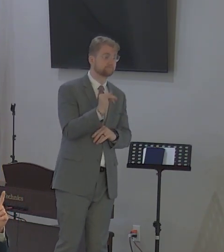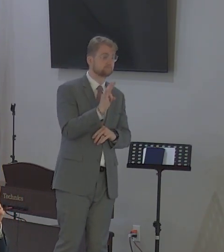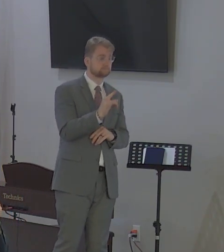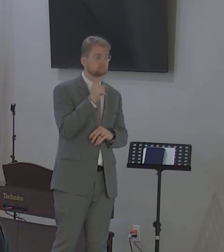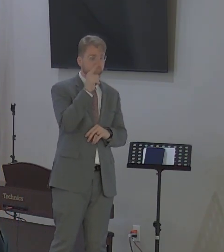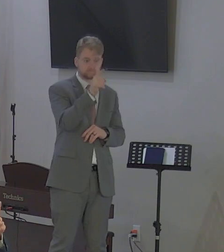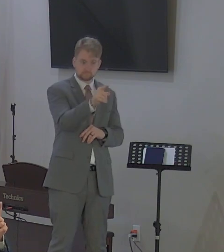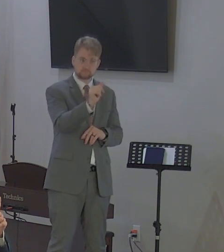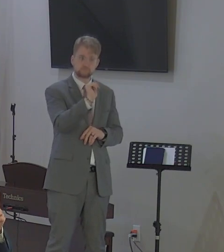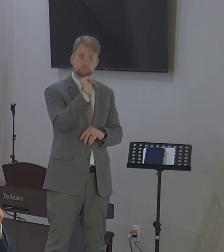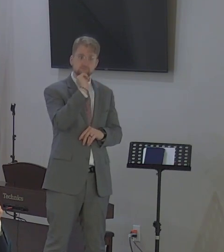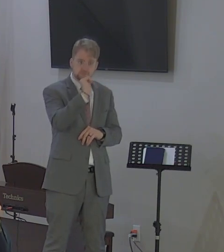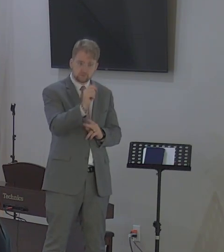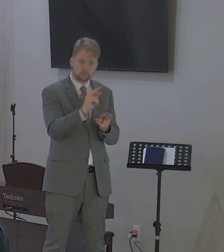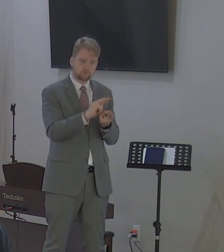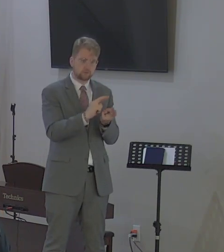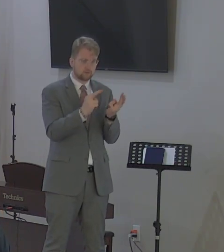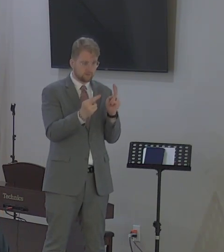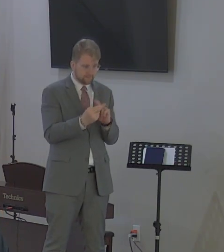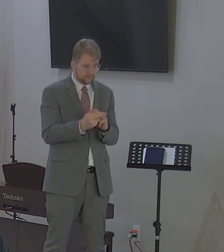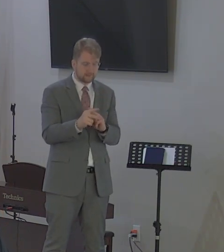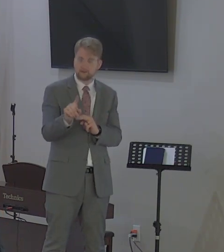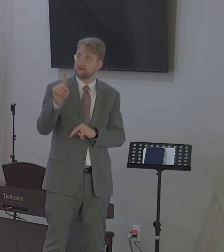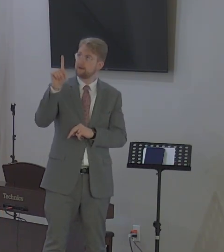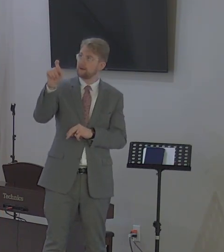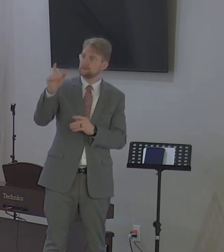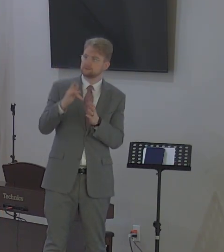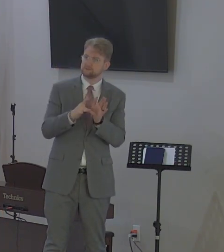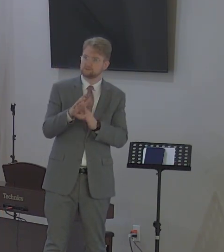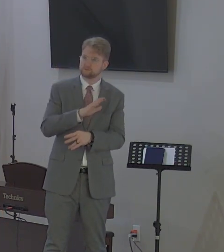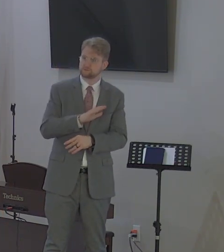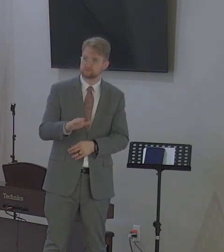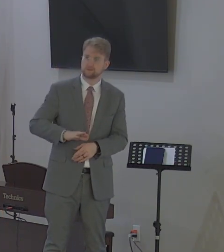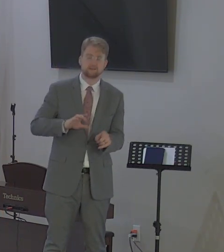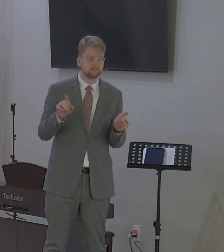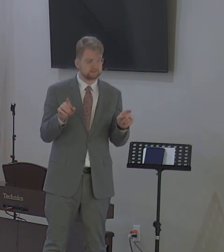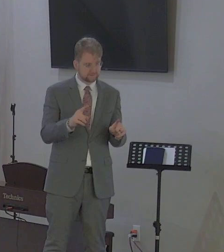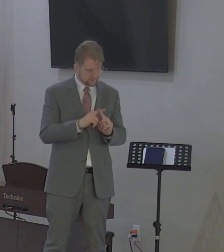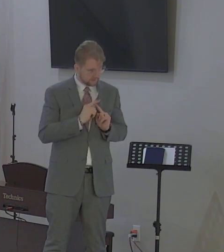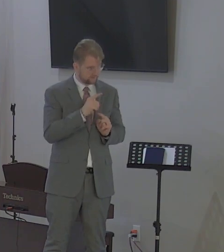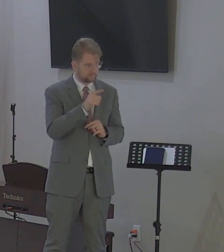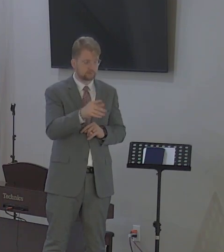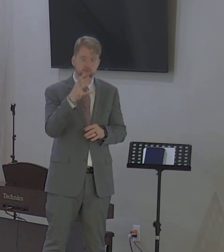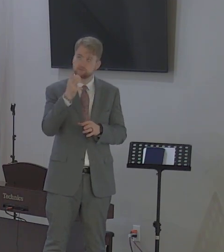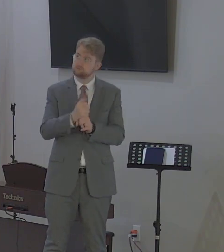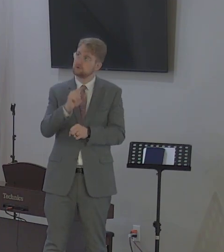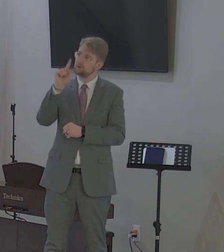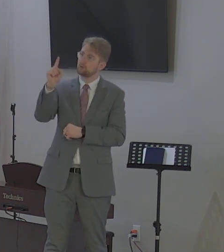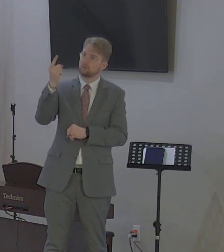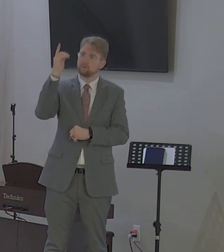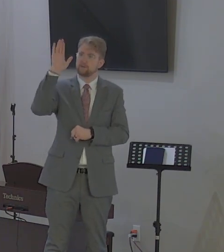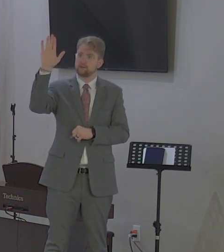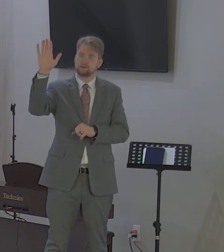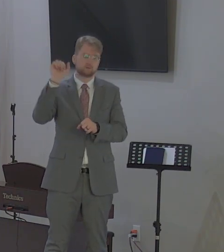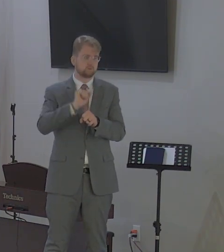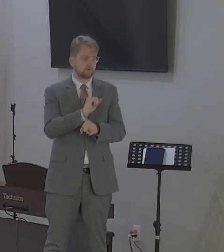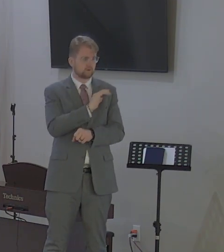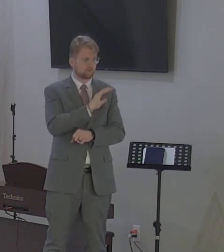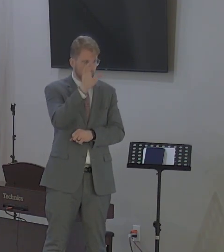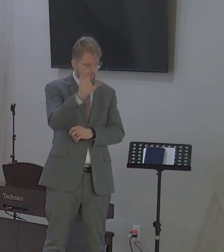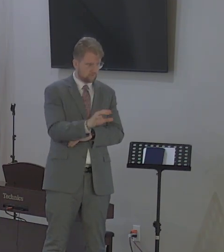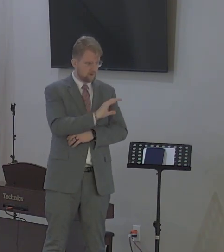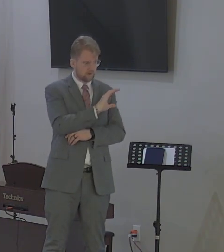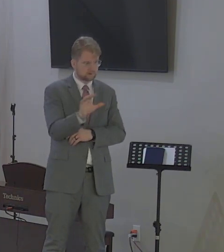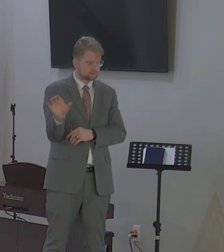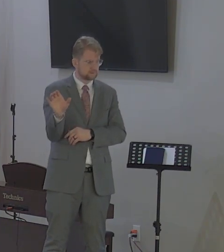don't repent and ask Jesus Christ to save you and trust only in his work on the cross of Calvary, where will you wake